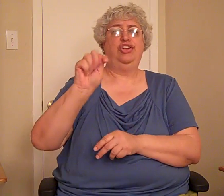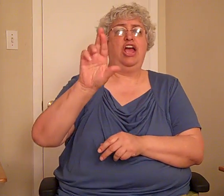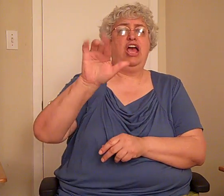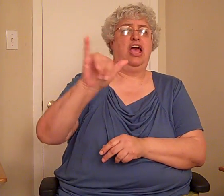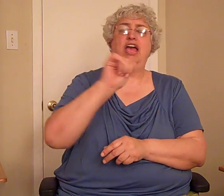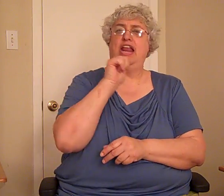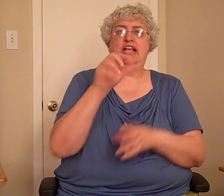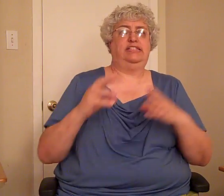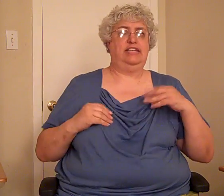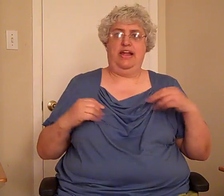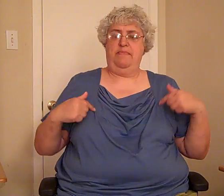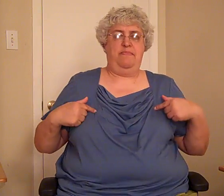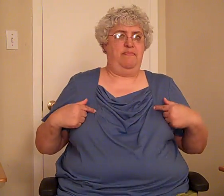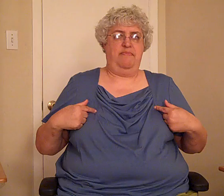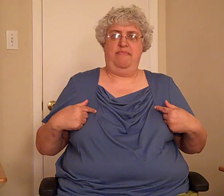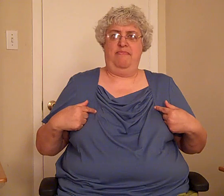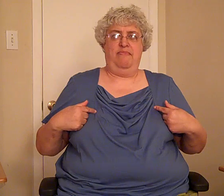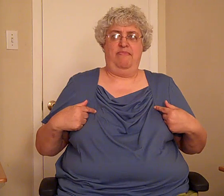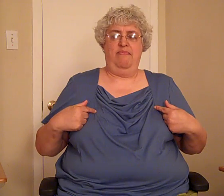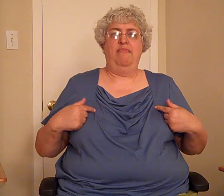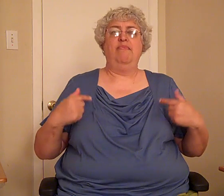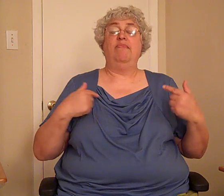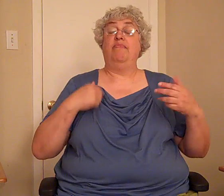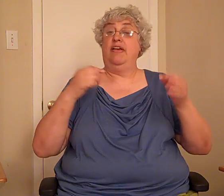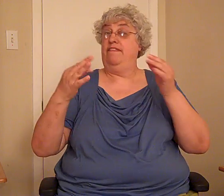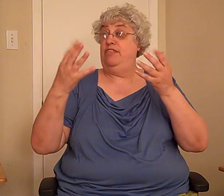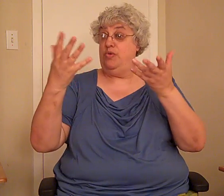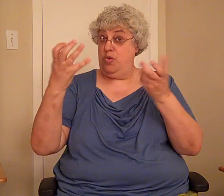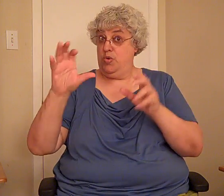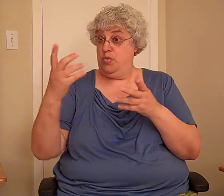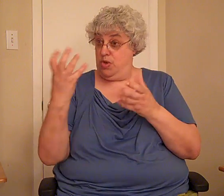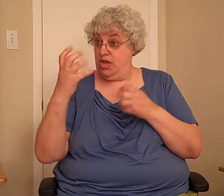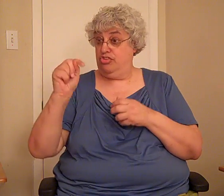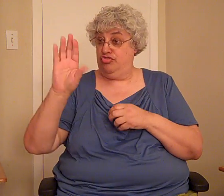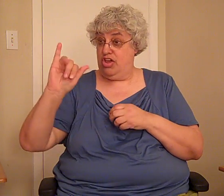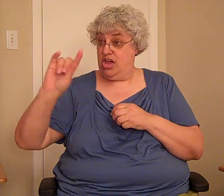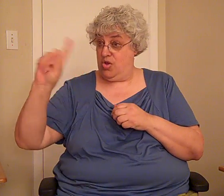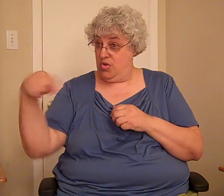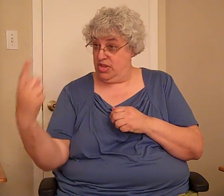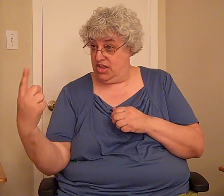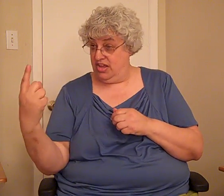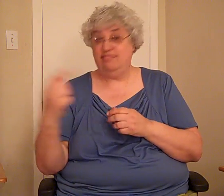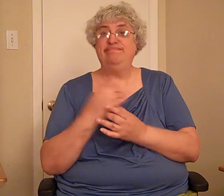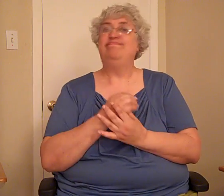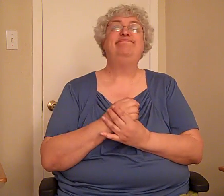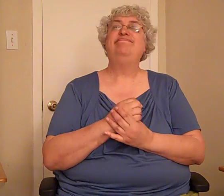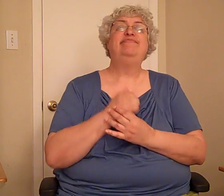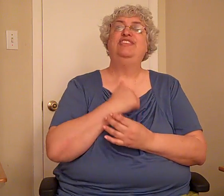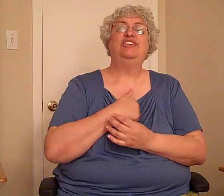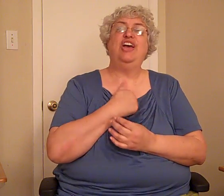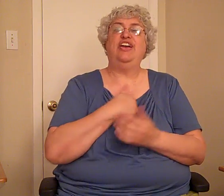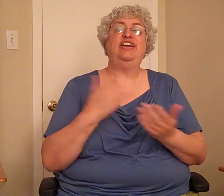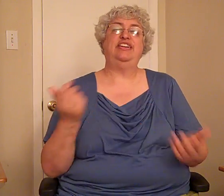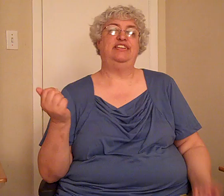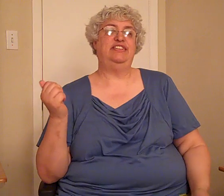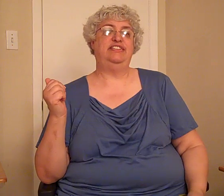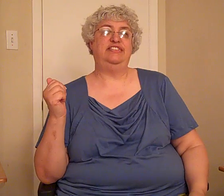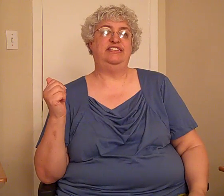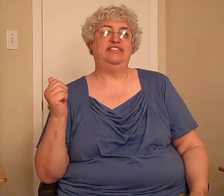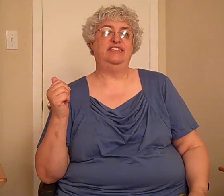it. So you can. On that note, we're just going to end the conversation because there's no giving it a shot in my business. I mean, how about that for an attitude? How